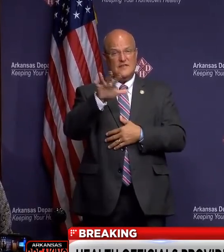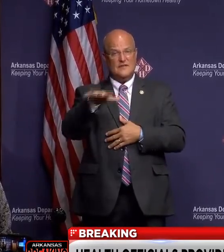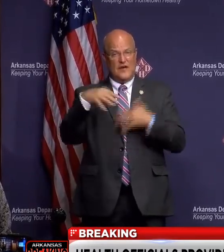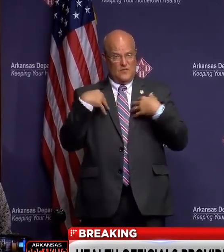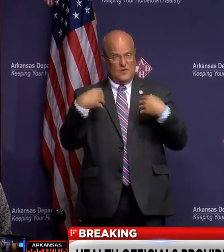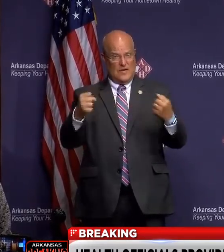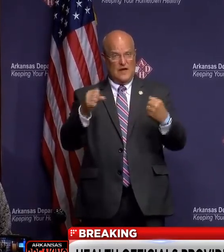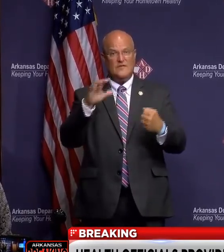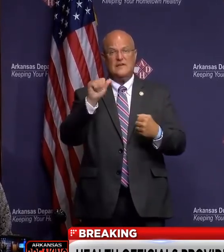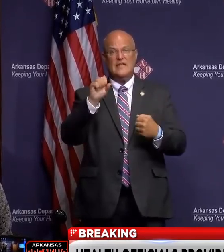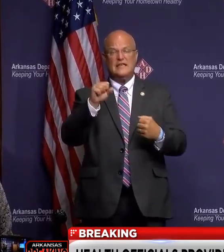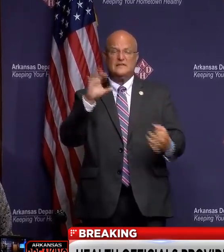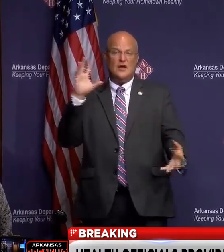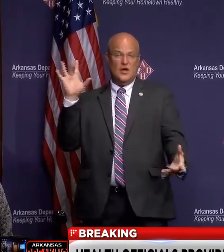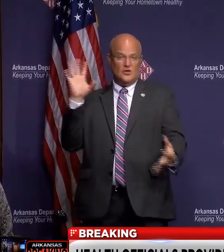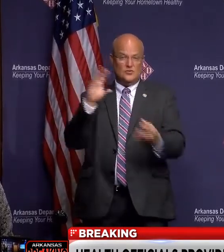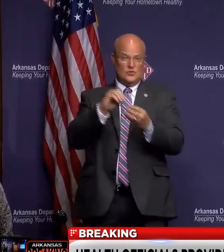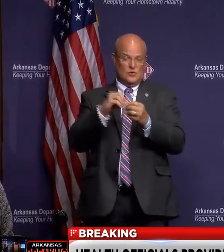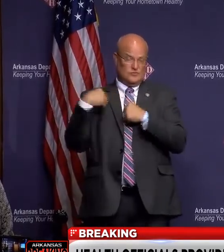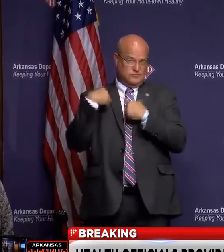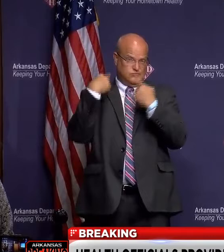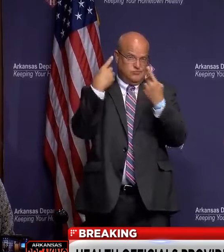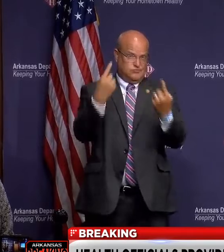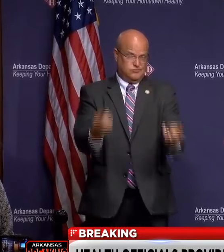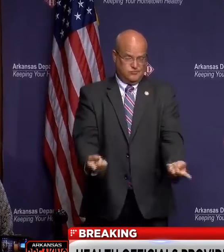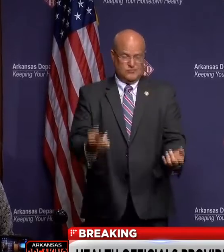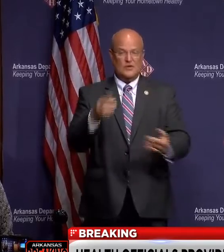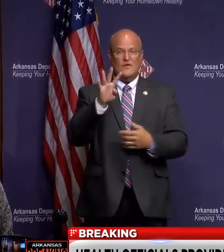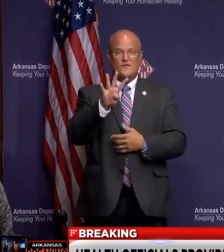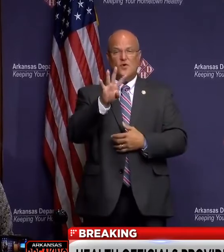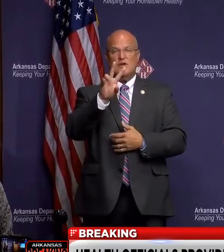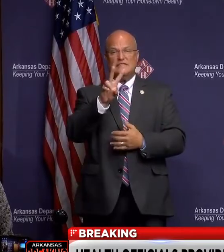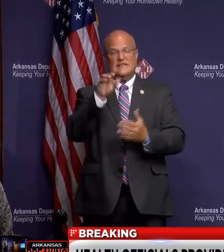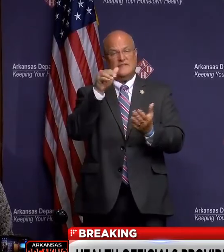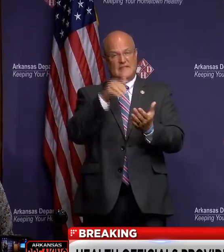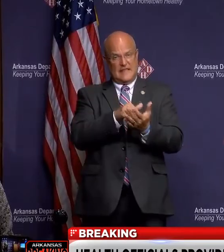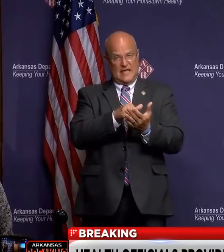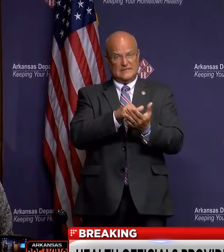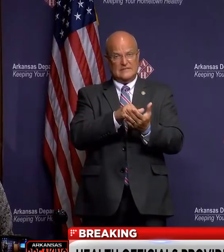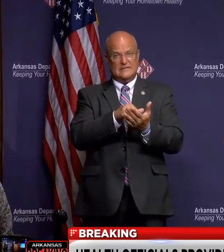39,555 recovered cases, and our total cases to date in Arkansas are